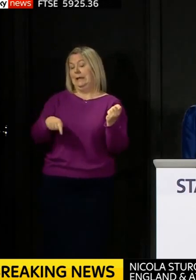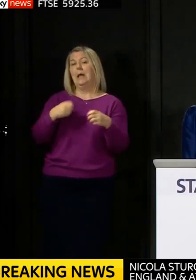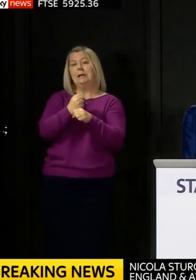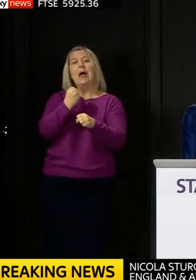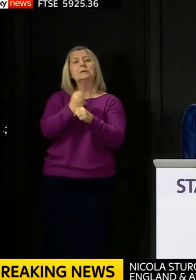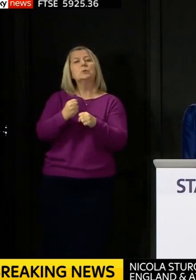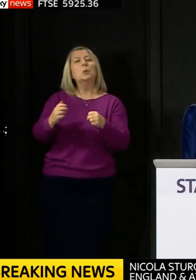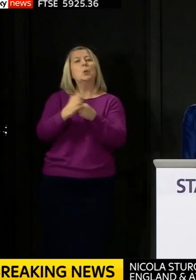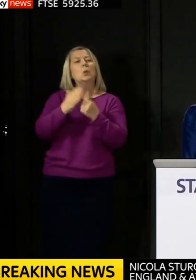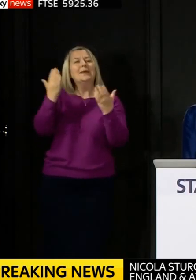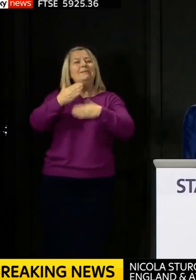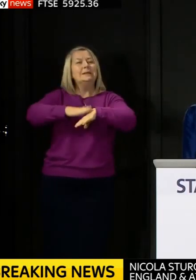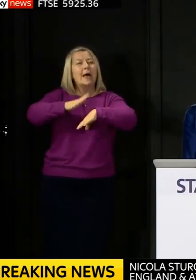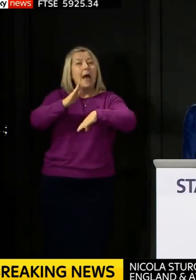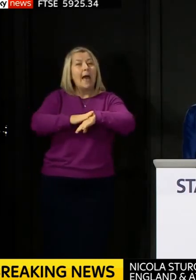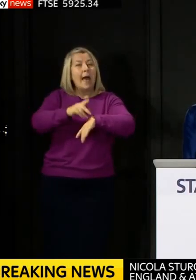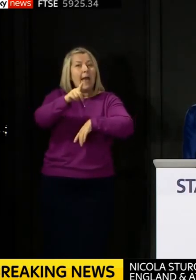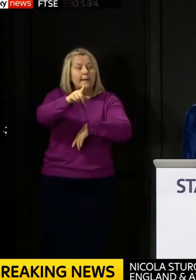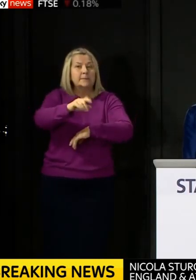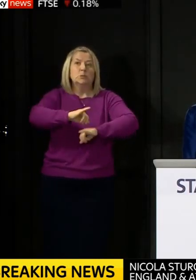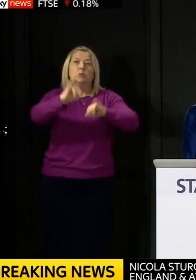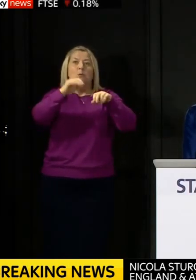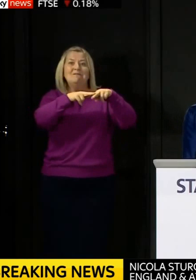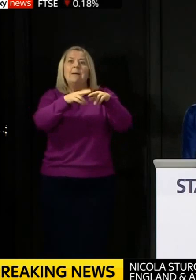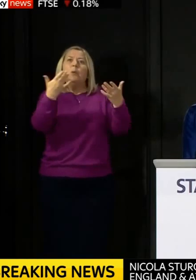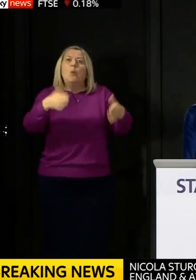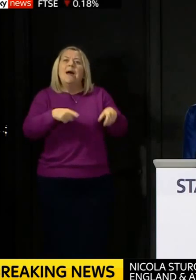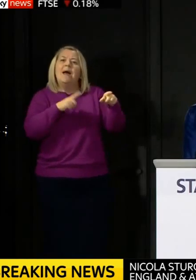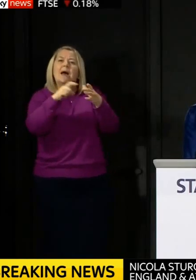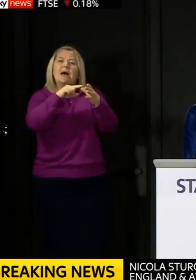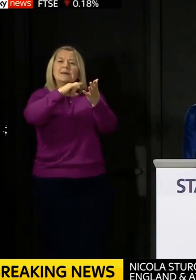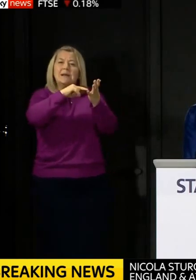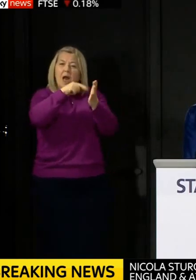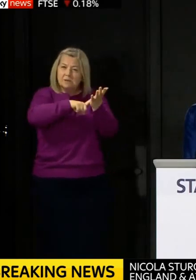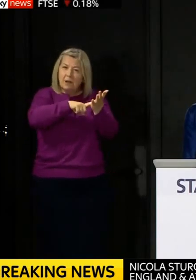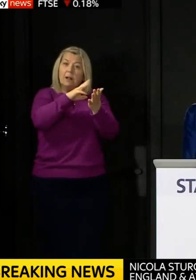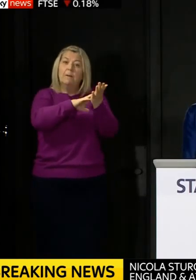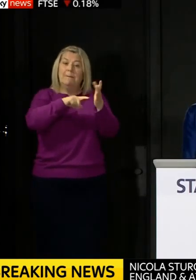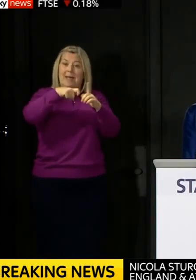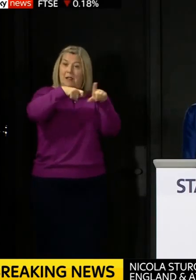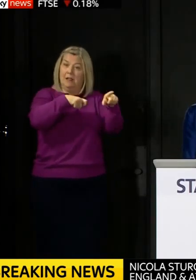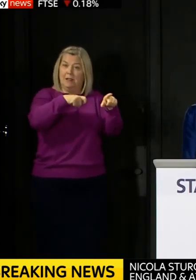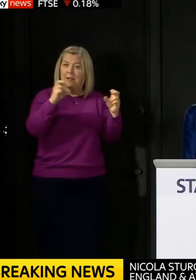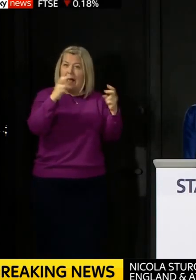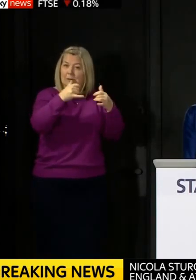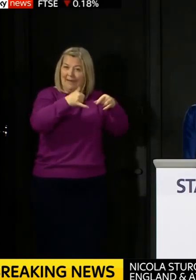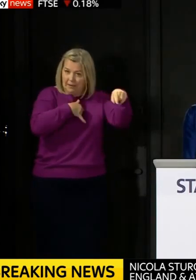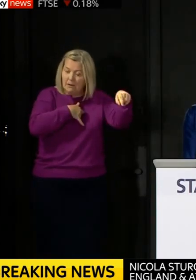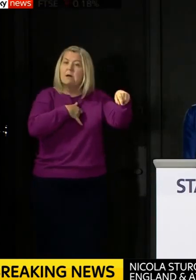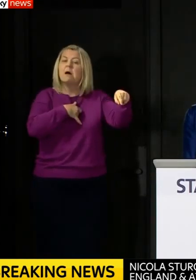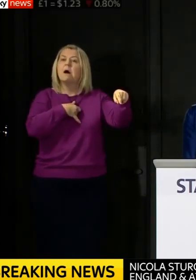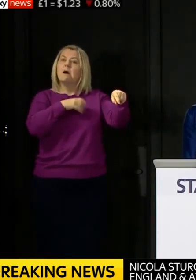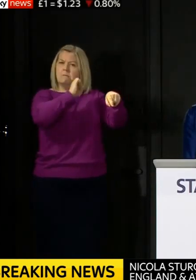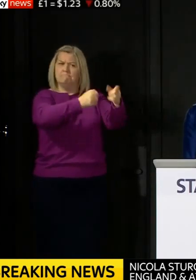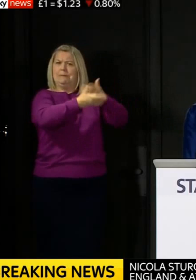Evening Times, the tragic story of a family from Castlemilk in Glasgow. Andy Learman has told how